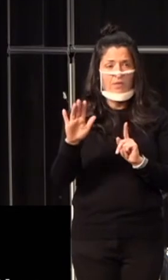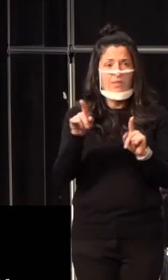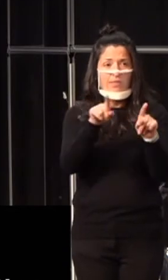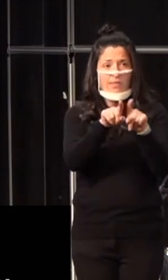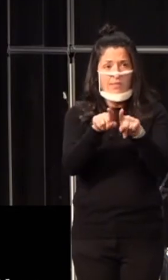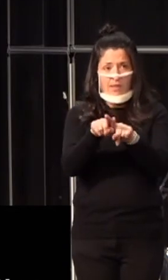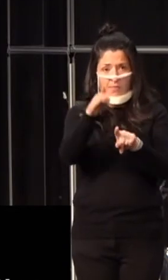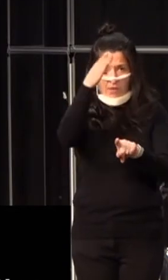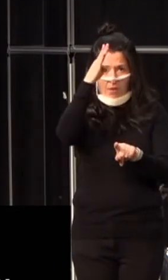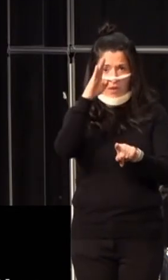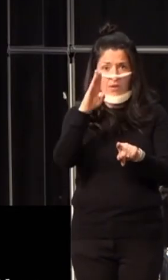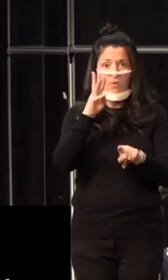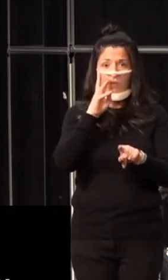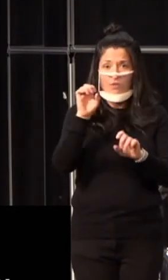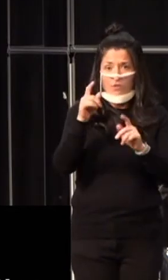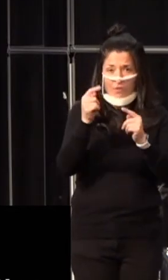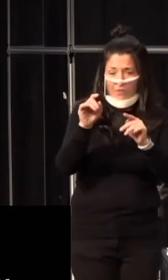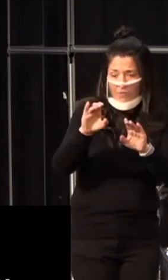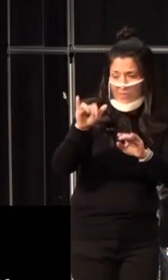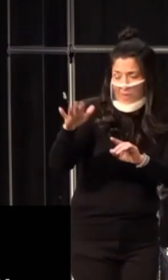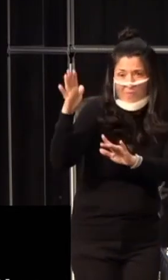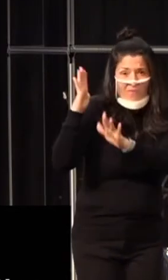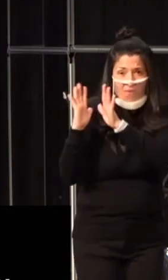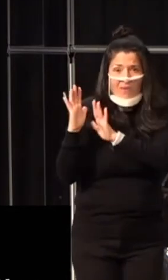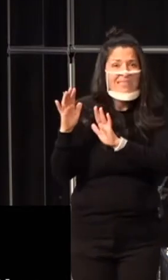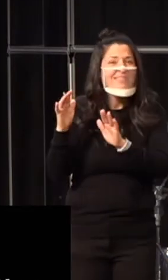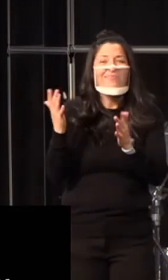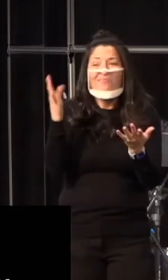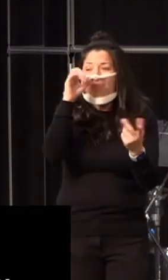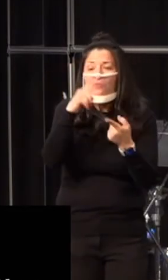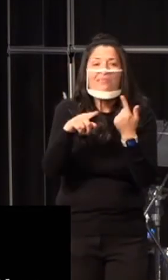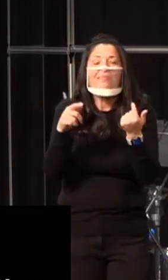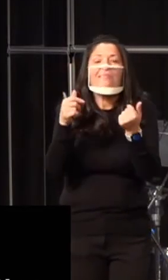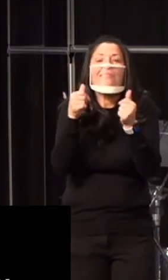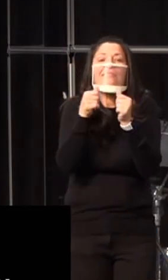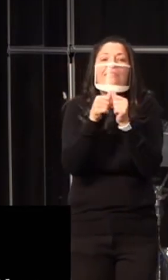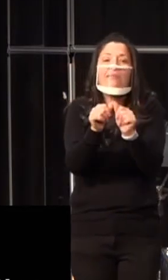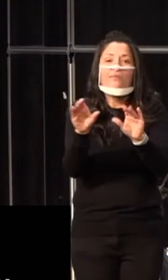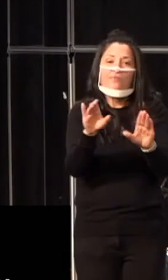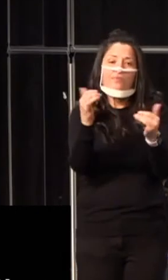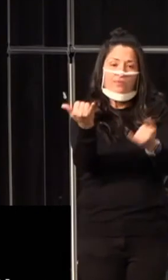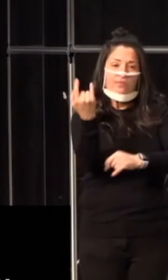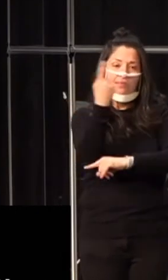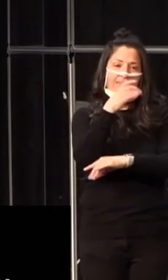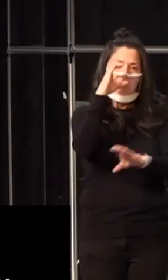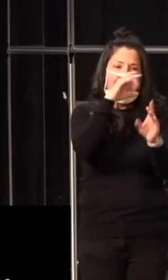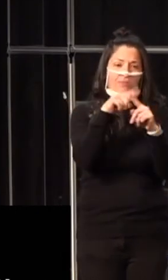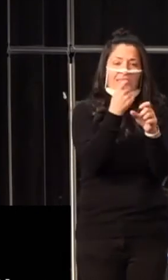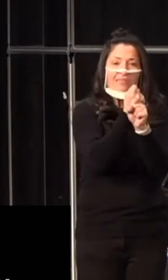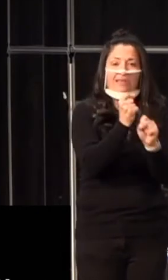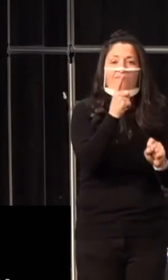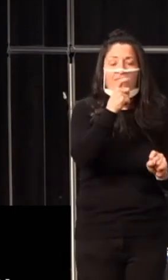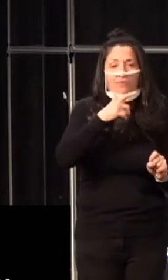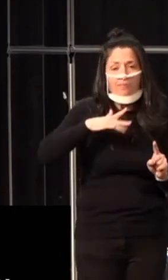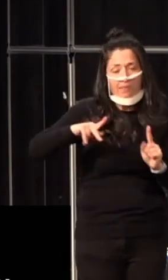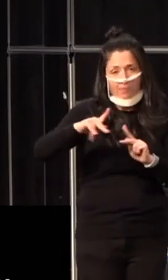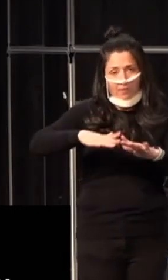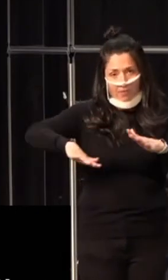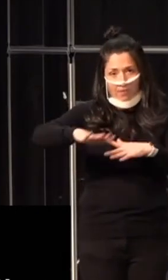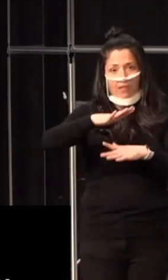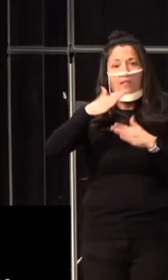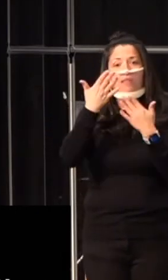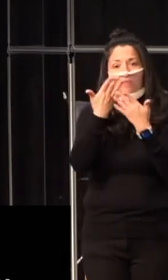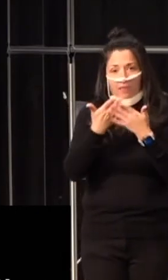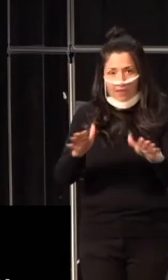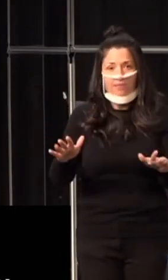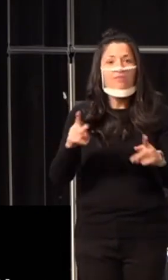was trying to do that then, guess what? It's the same God. He's doing that today. He seeks to seek and save the lost, to redeem,